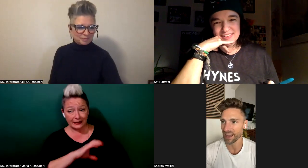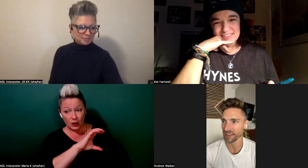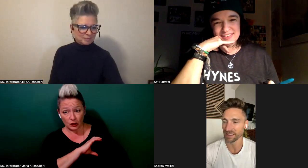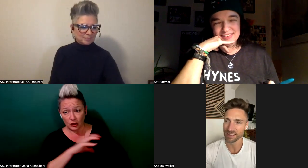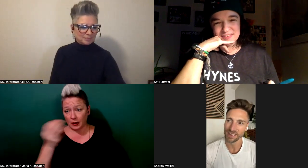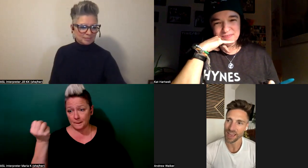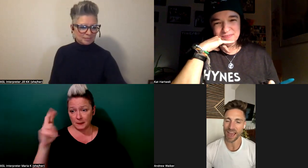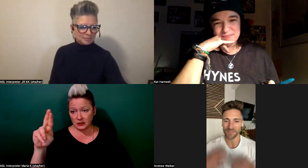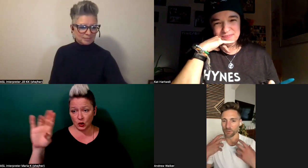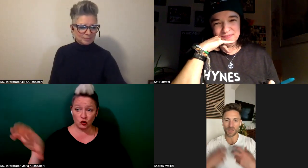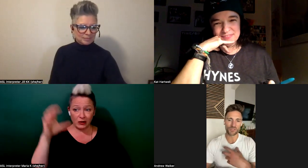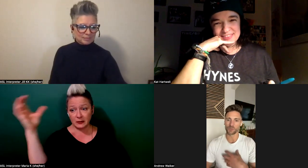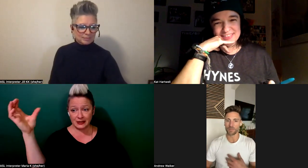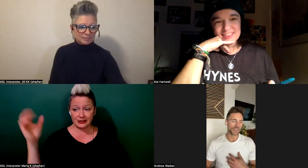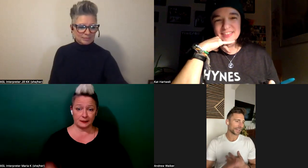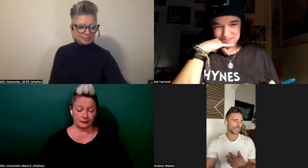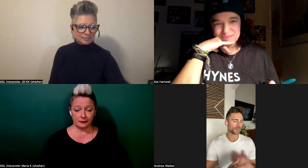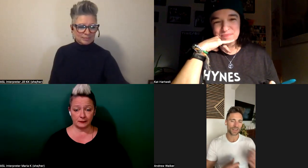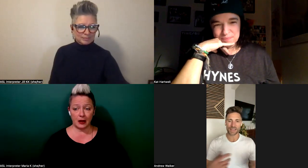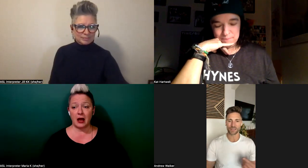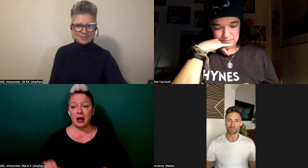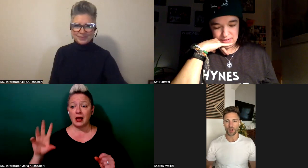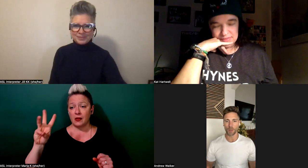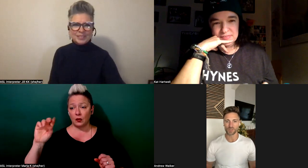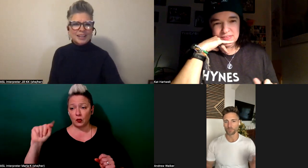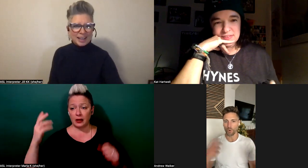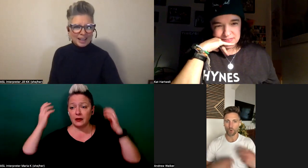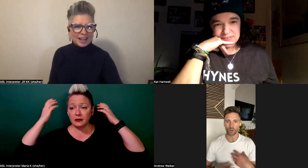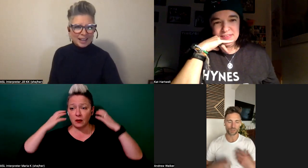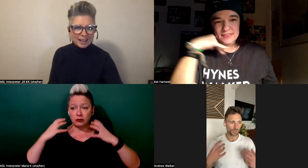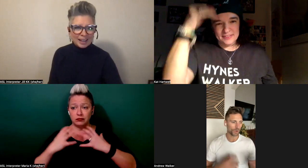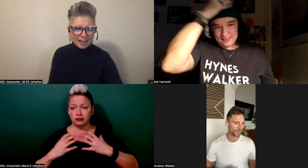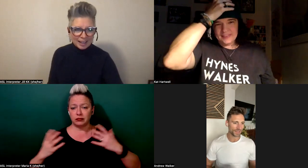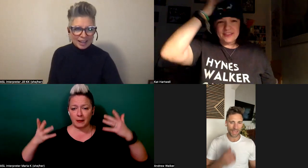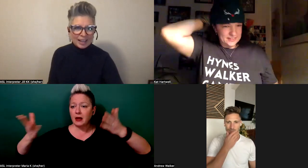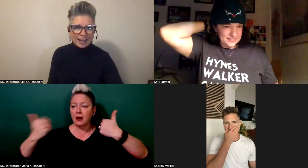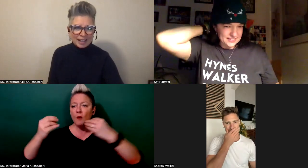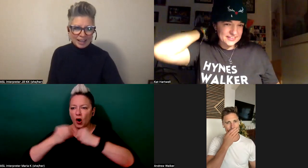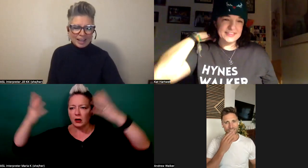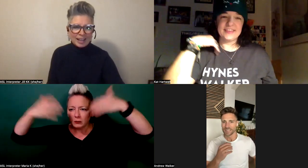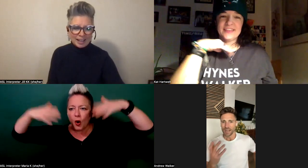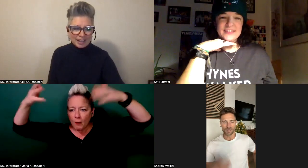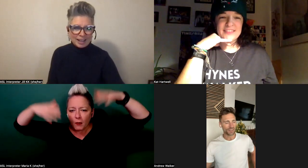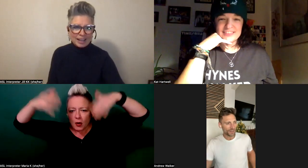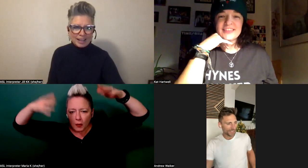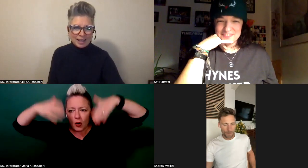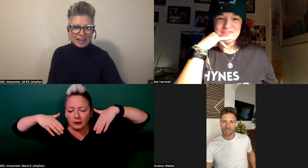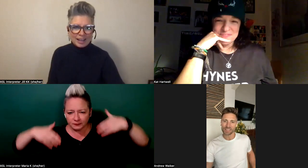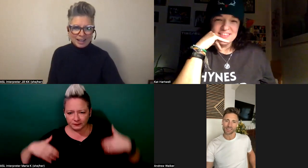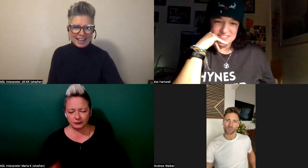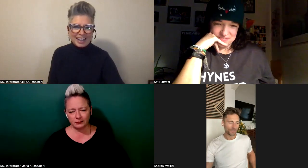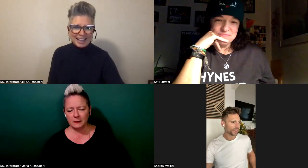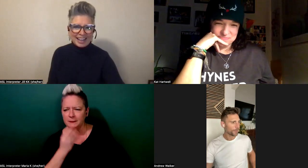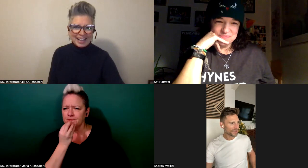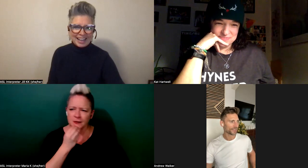and I had the wreaths around my neck, and I kept on asking props for more to put around my neck. And I was sitting there, I'm like, I'm